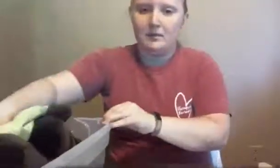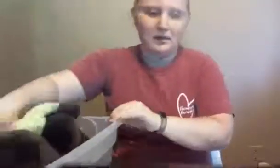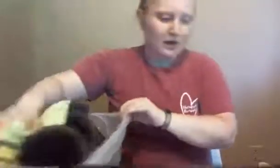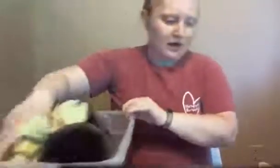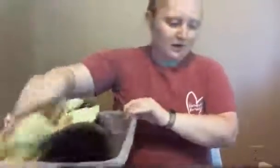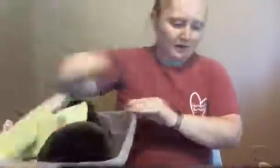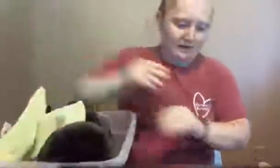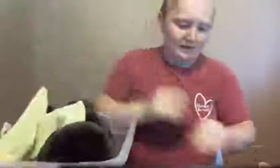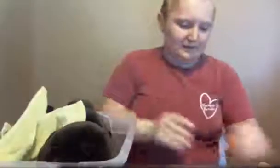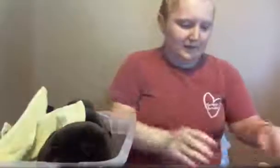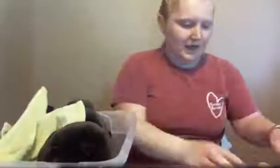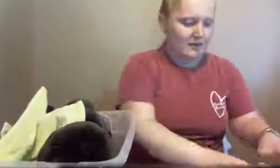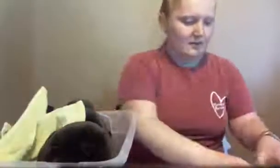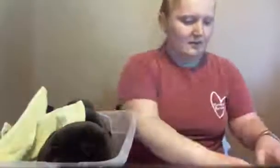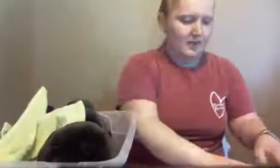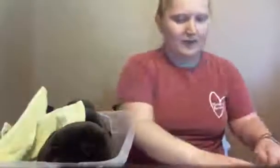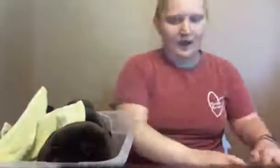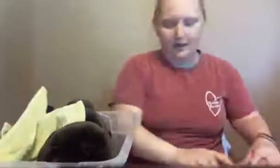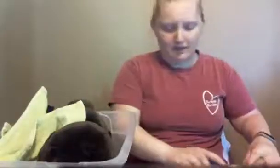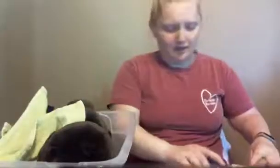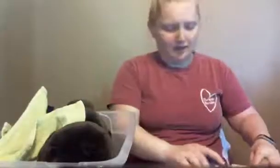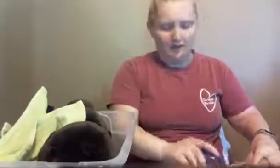put all of my supplies in my bathtub